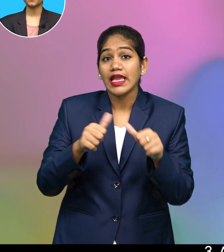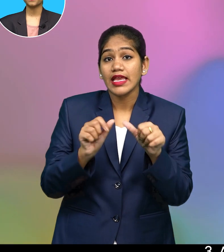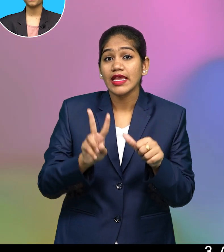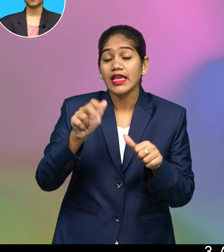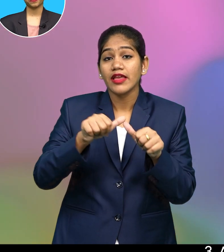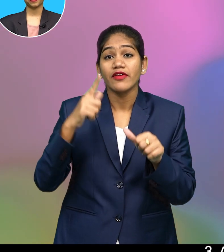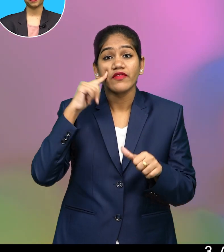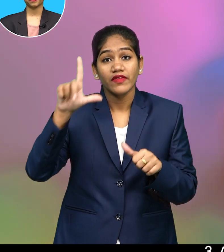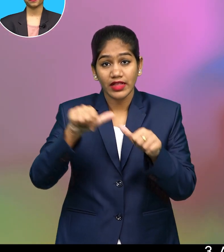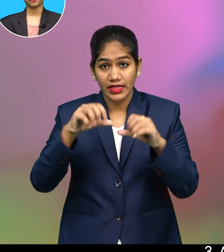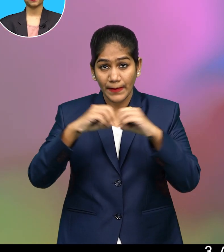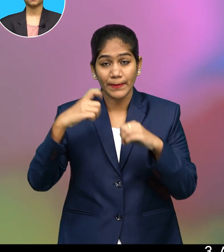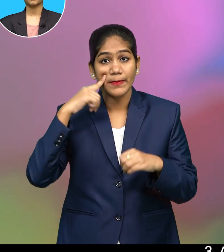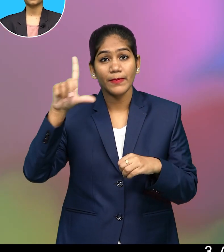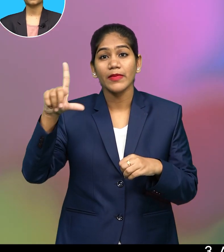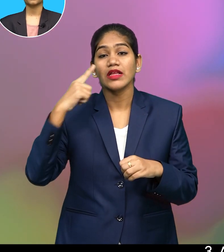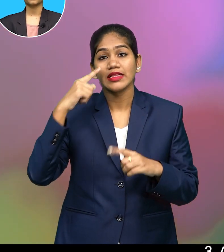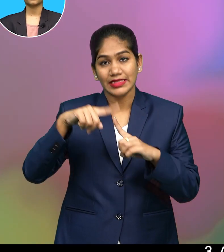Availability.